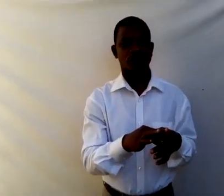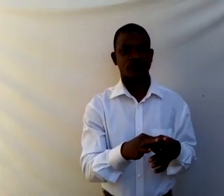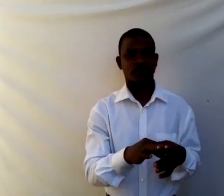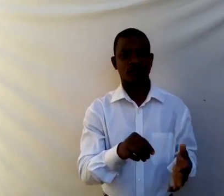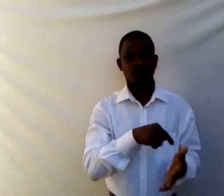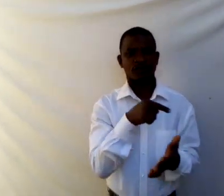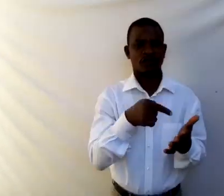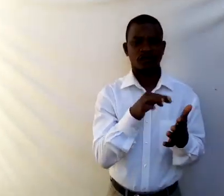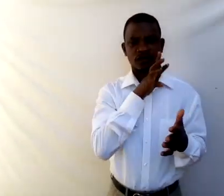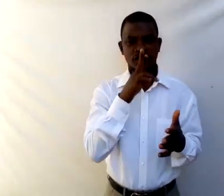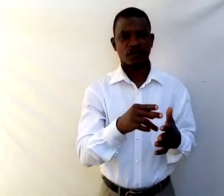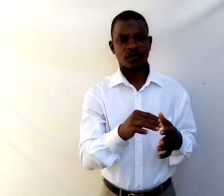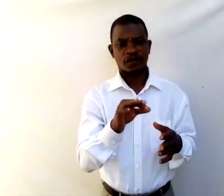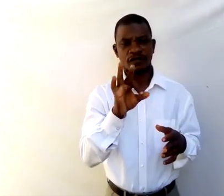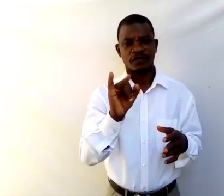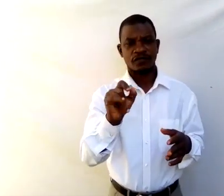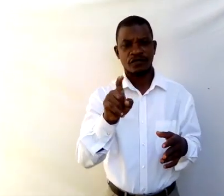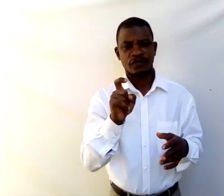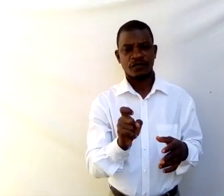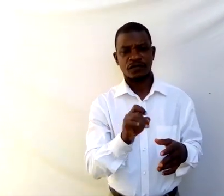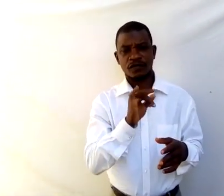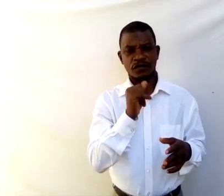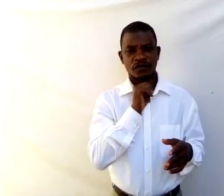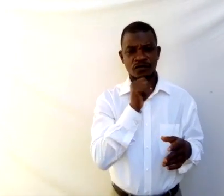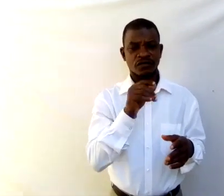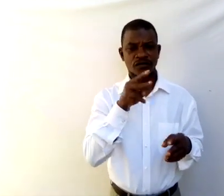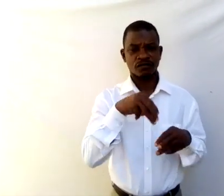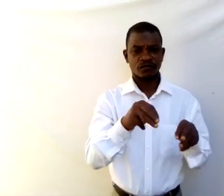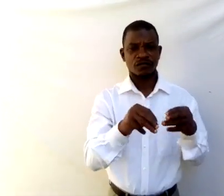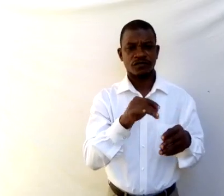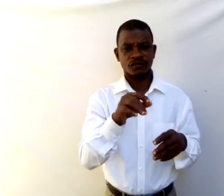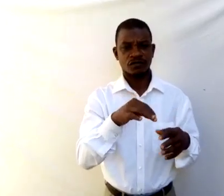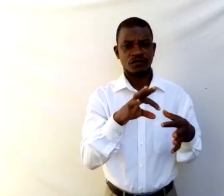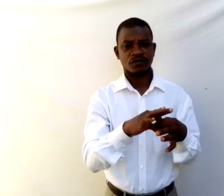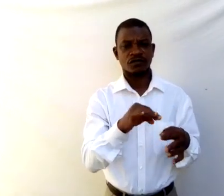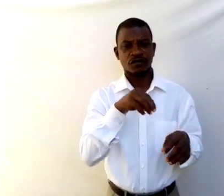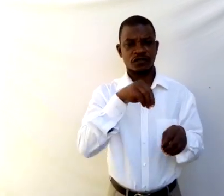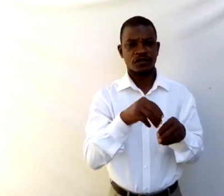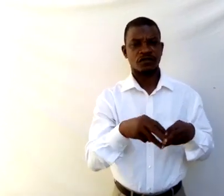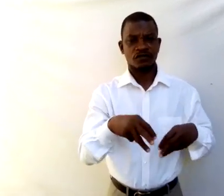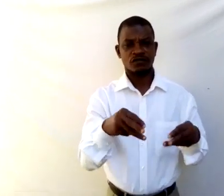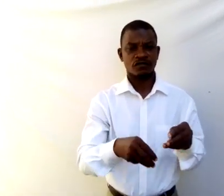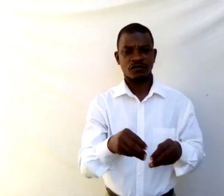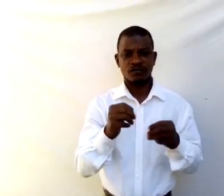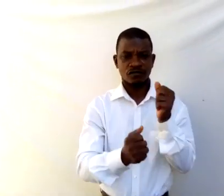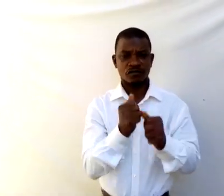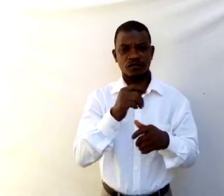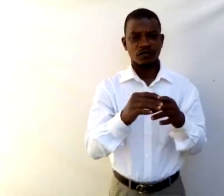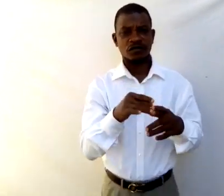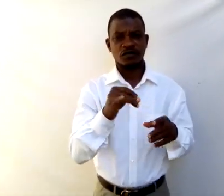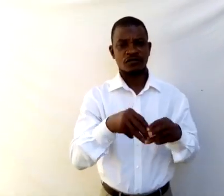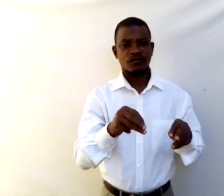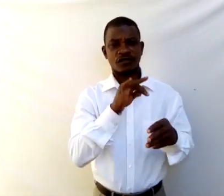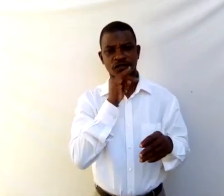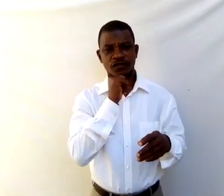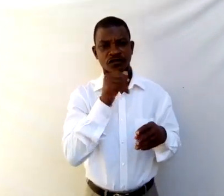These are fixed or immovable joints in which movement is not permitted between